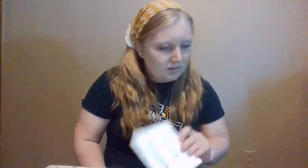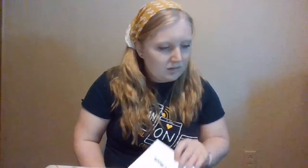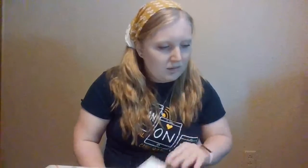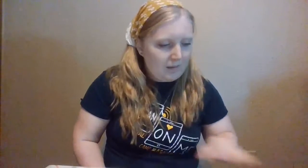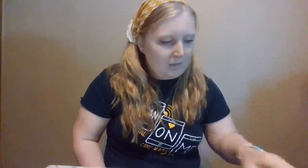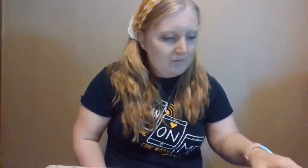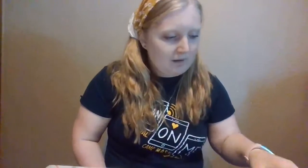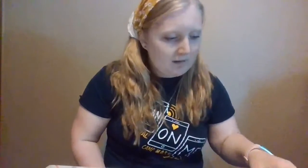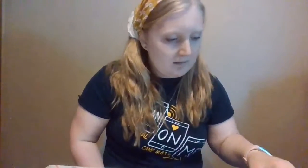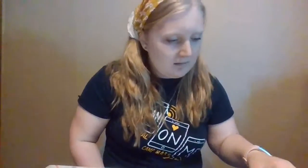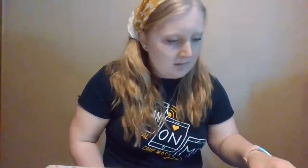Okay, perfect.